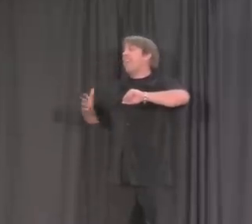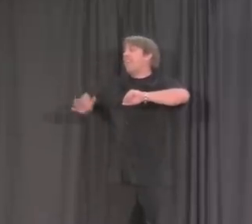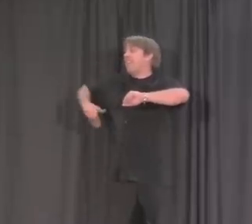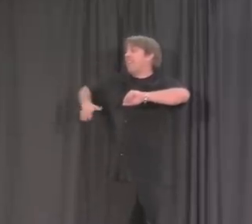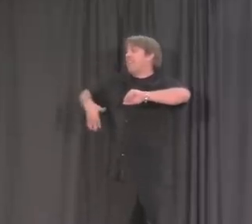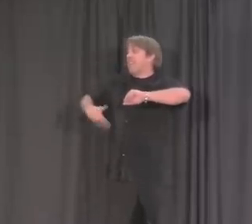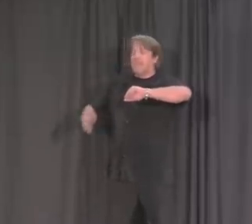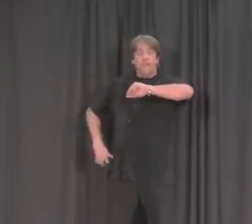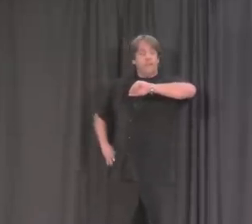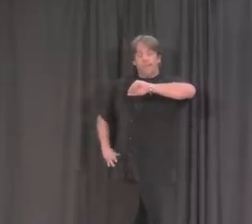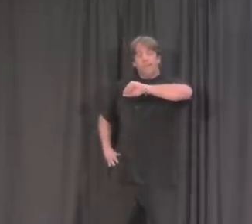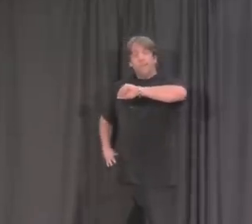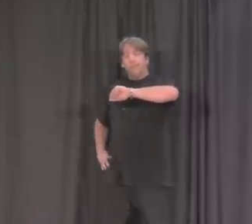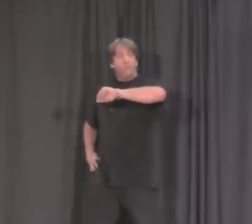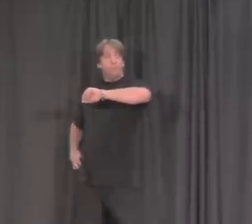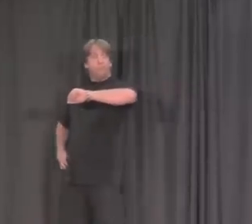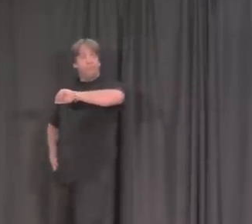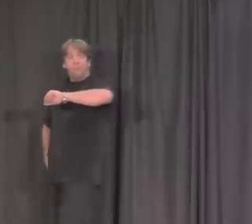Yeah, dead people, they're lame about everything.